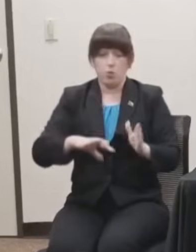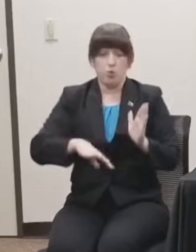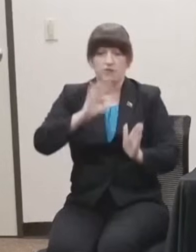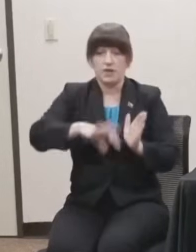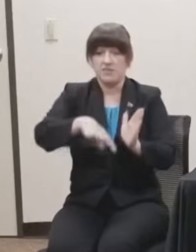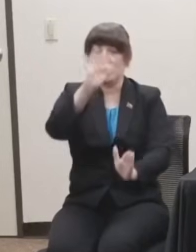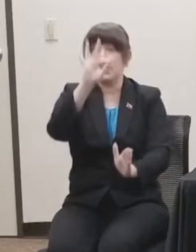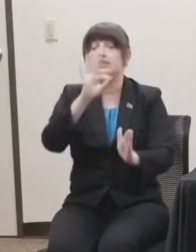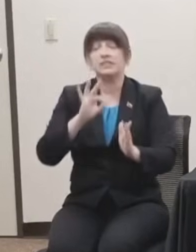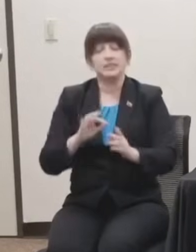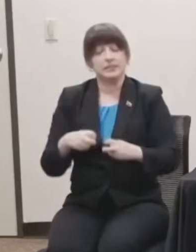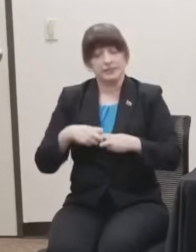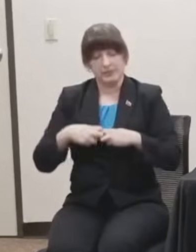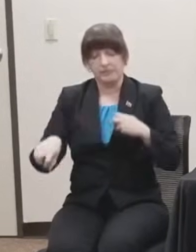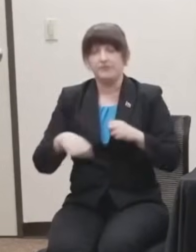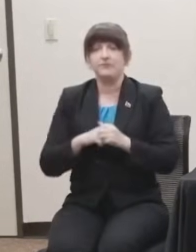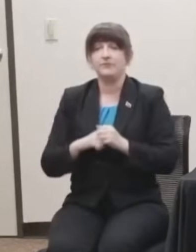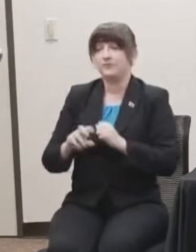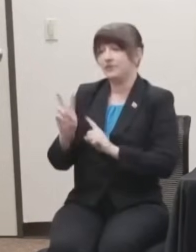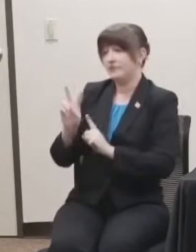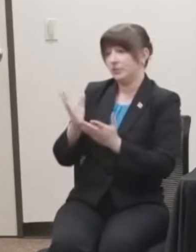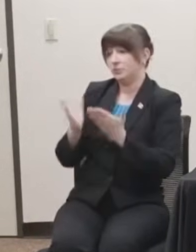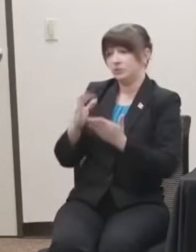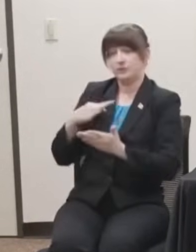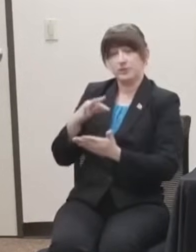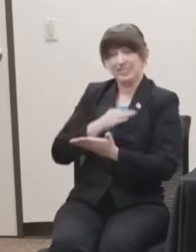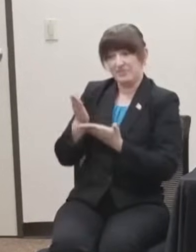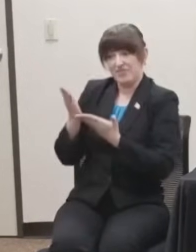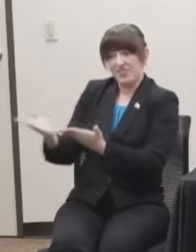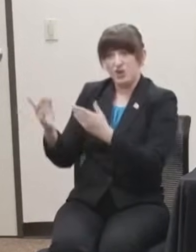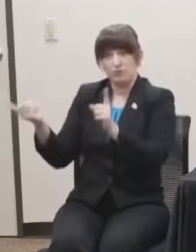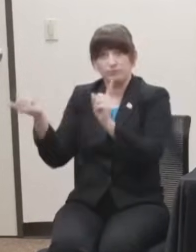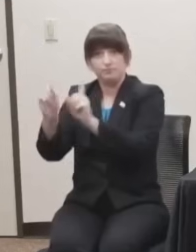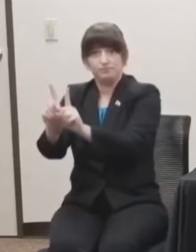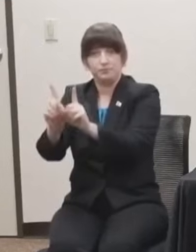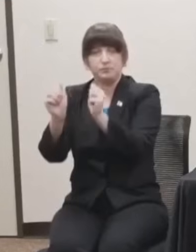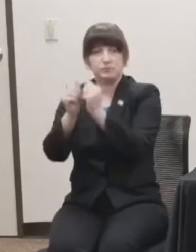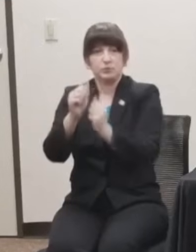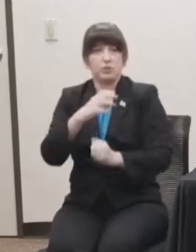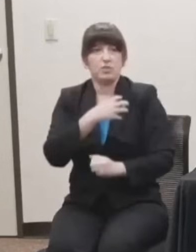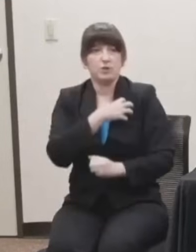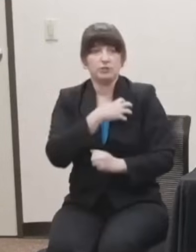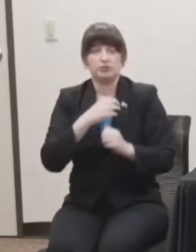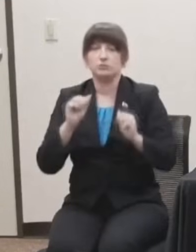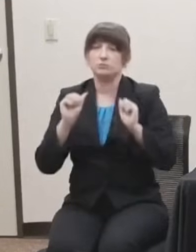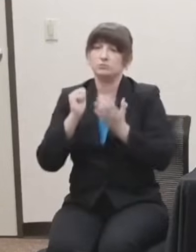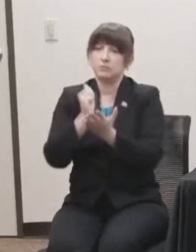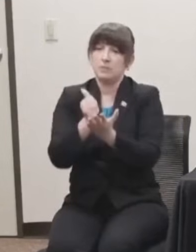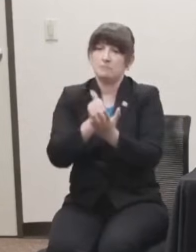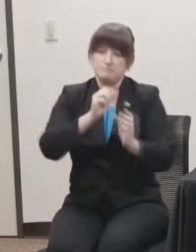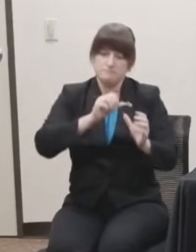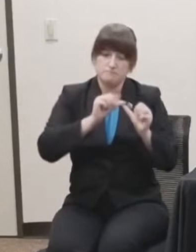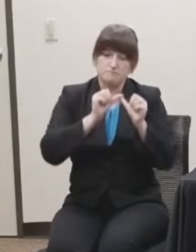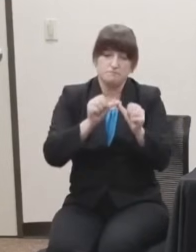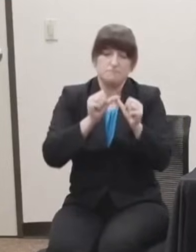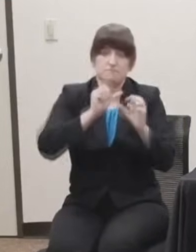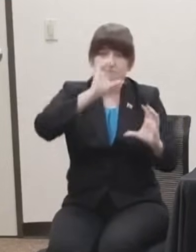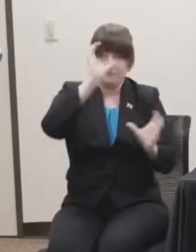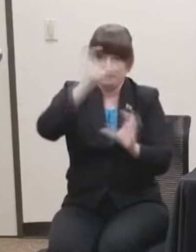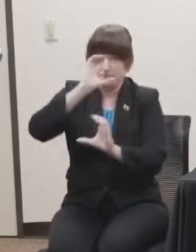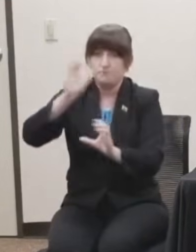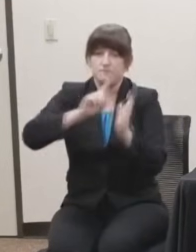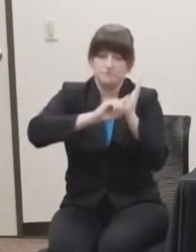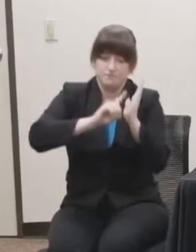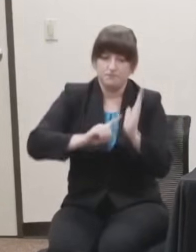have victim services personnel there to work with officers that are conducting the search operations additionally. We have